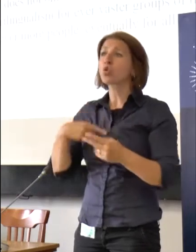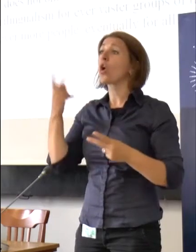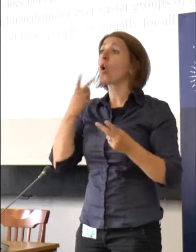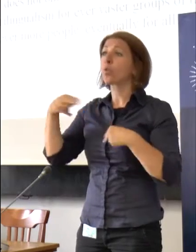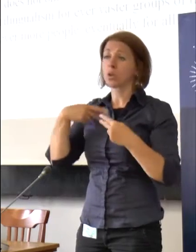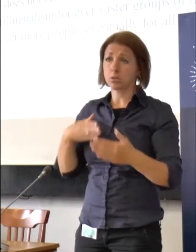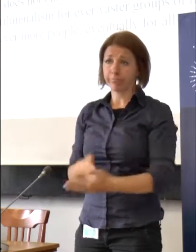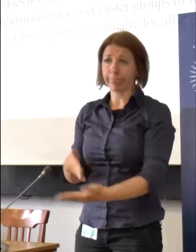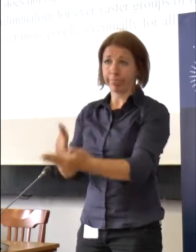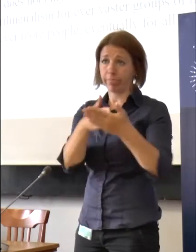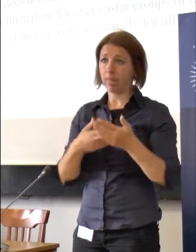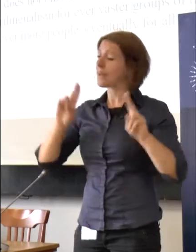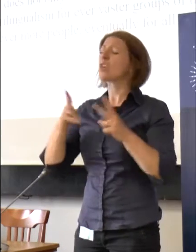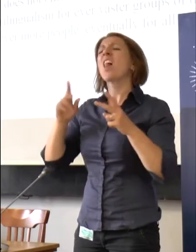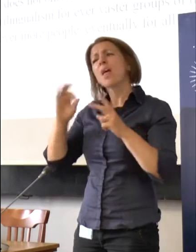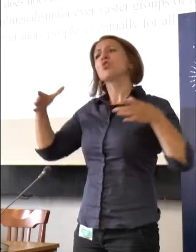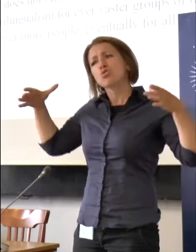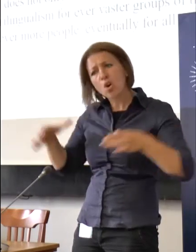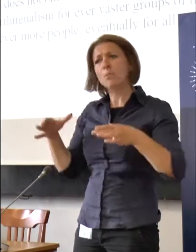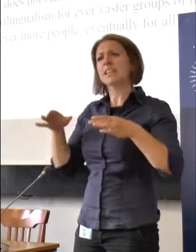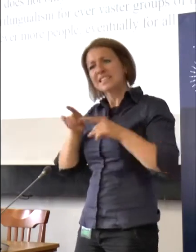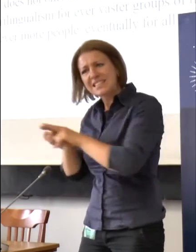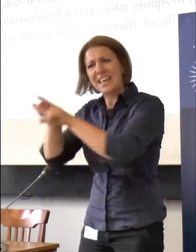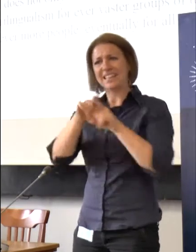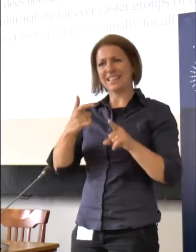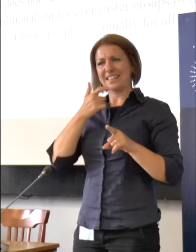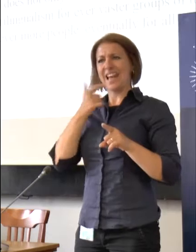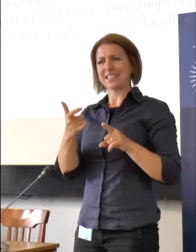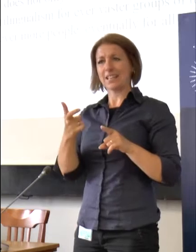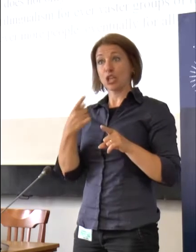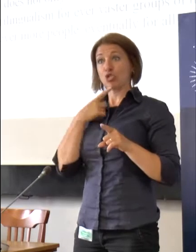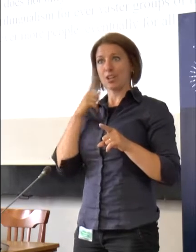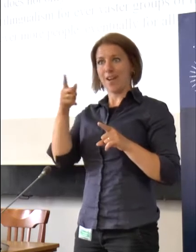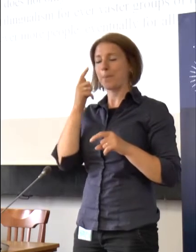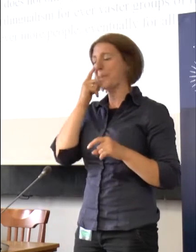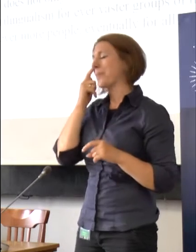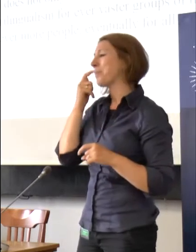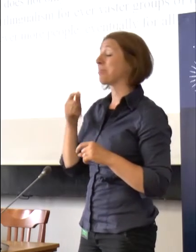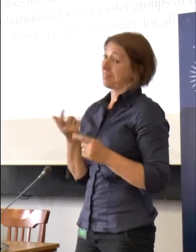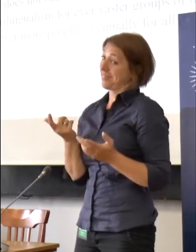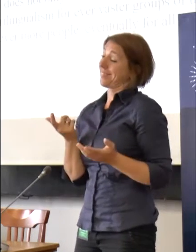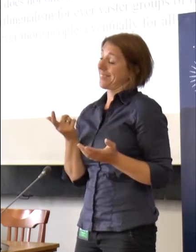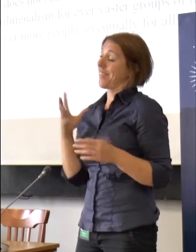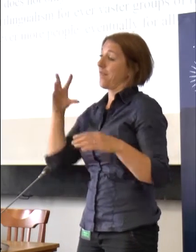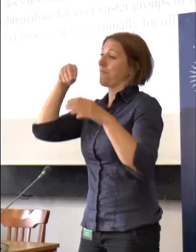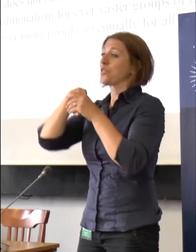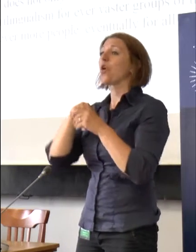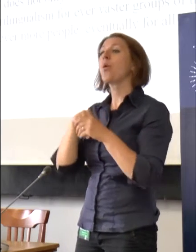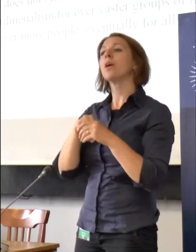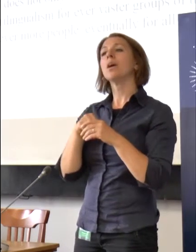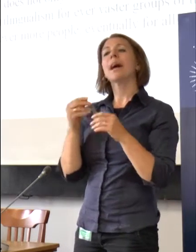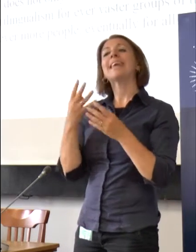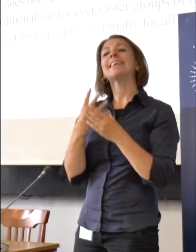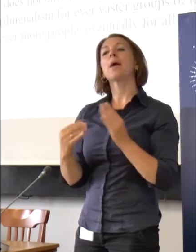English. So, and this is hidden under a euphemism called plurilingualism, Mehrsprachigkeit. It says we have to